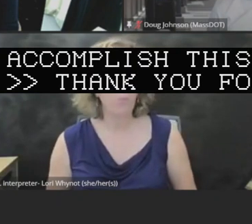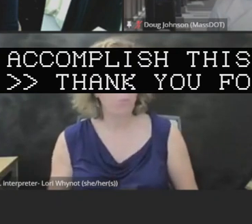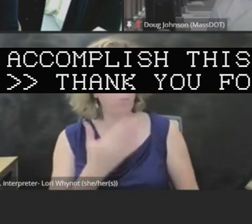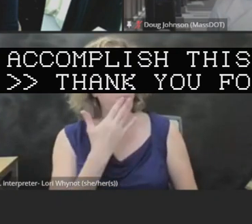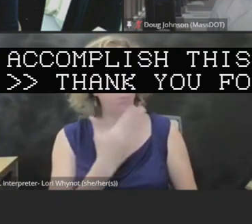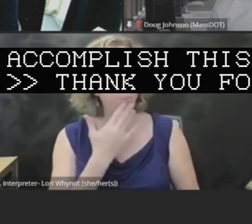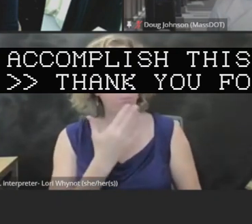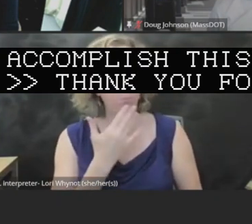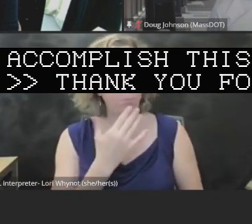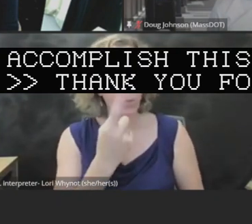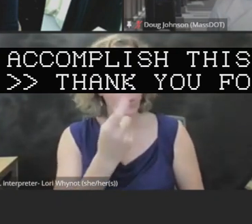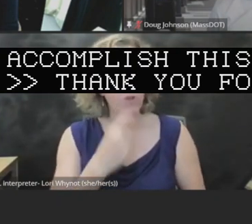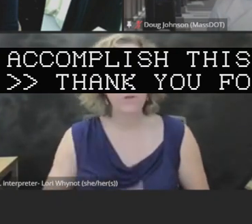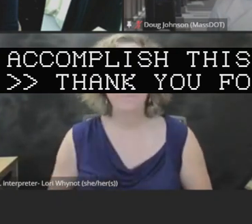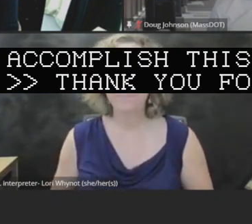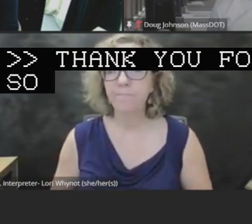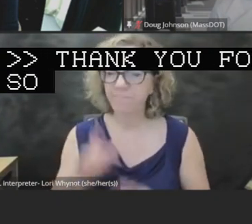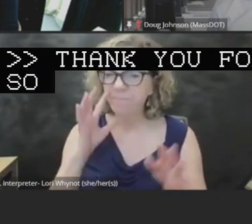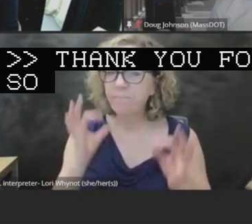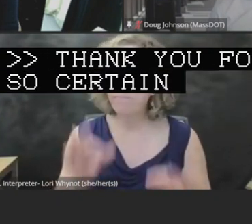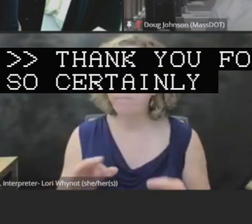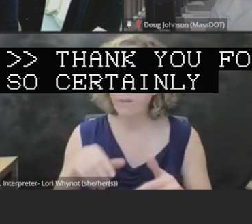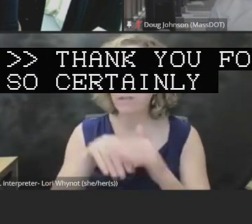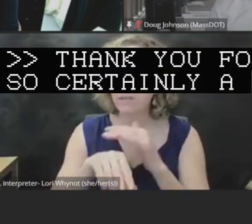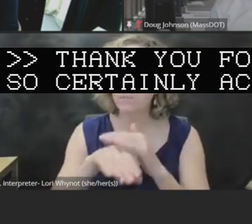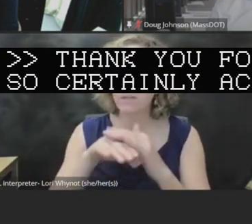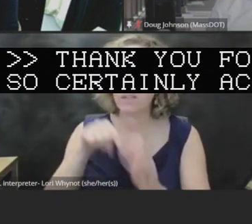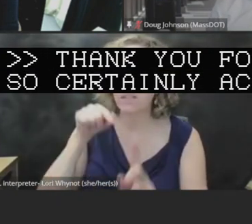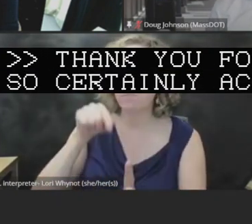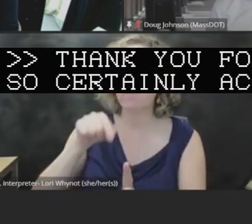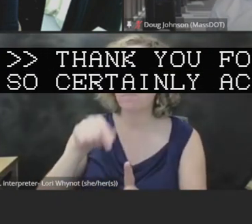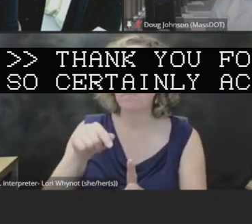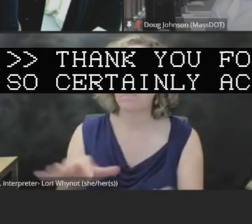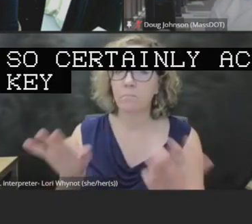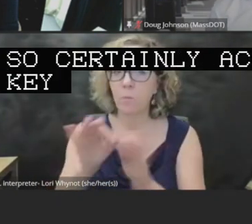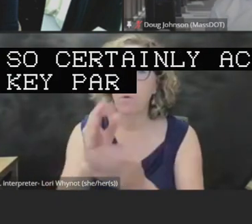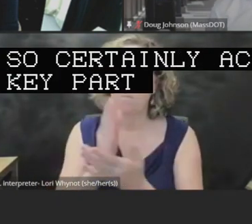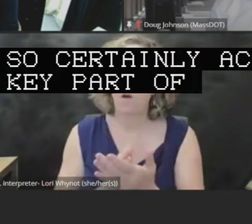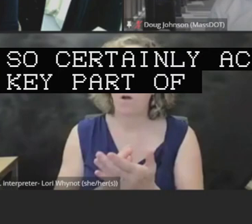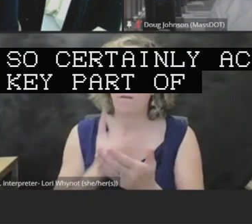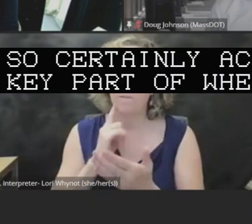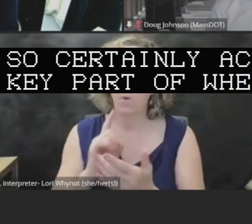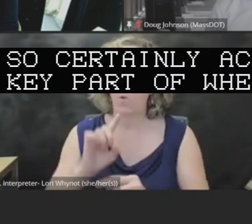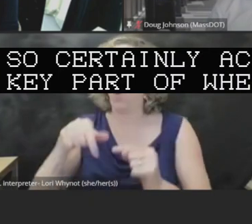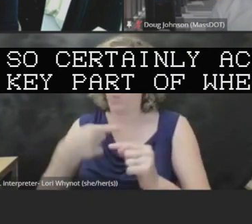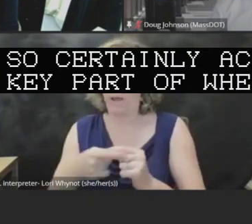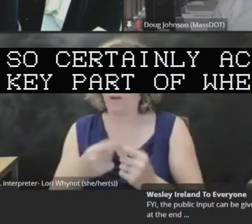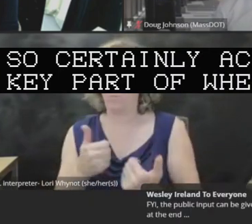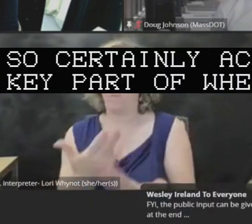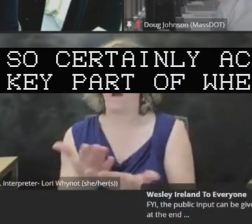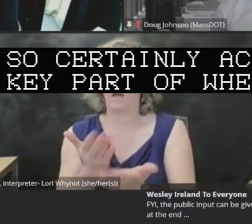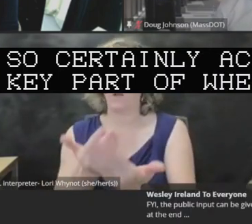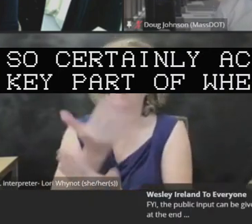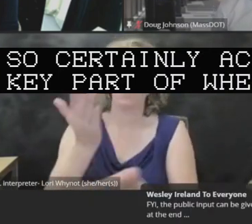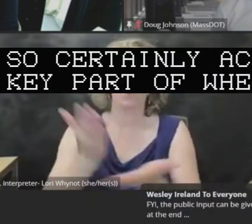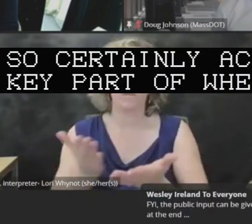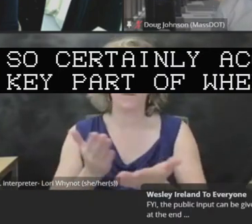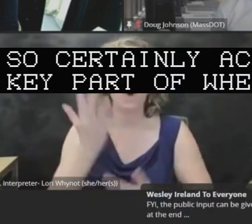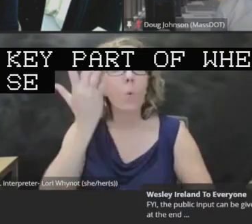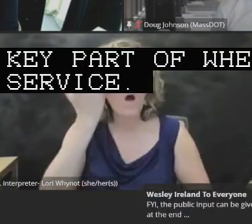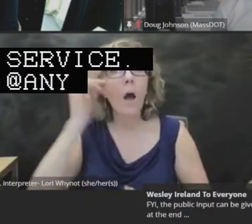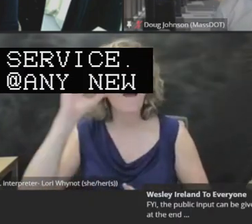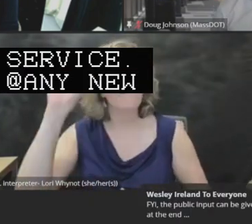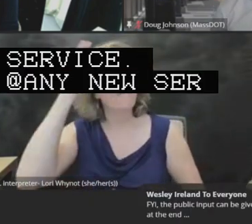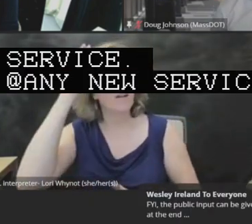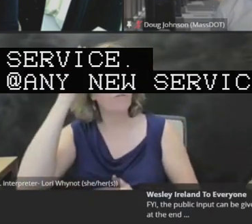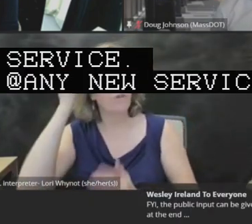certainly accessibility is a key part of when we provide service. Any new service by federal law has to be